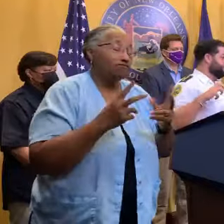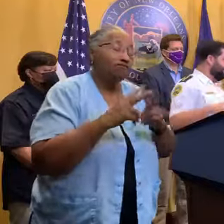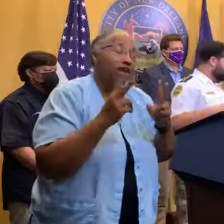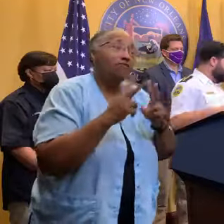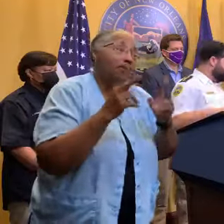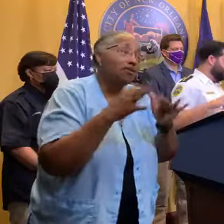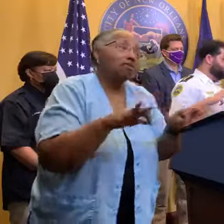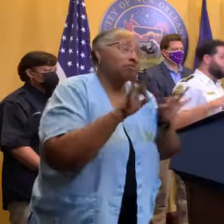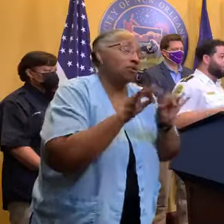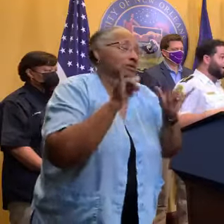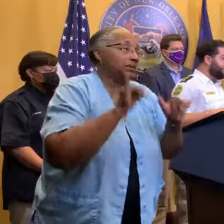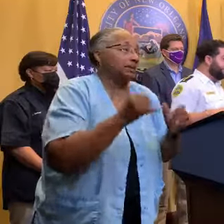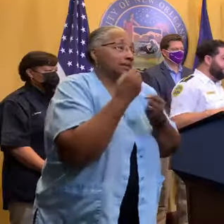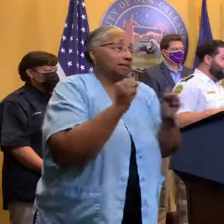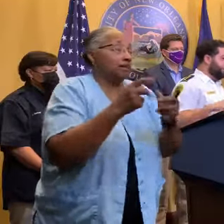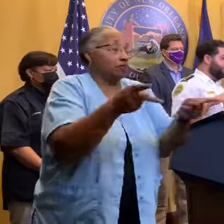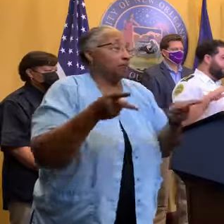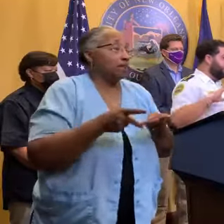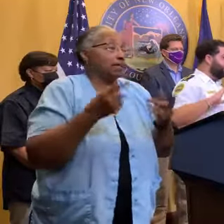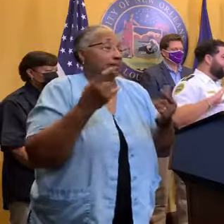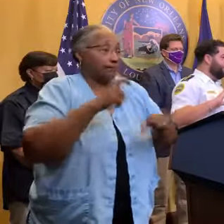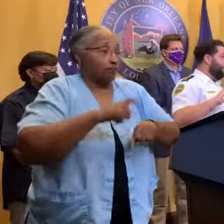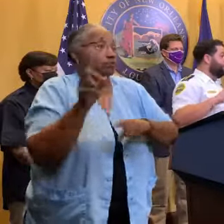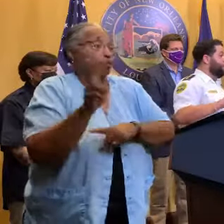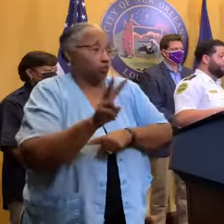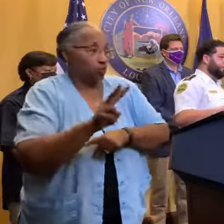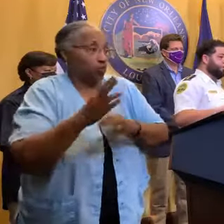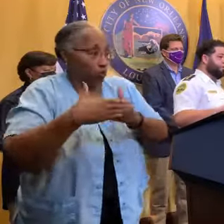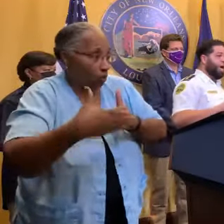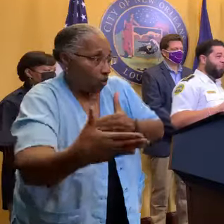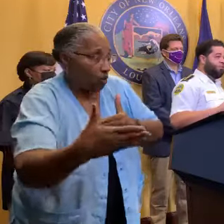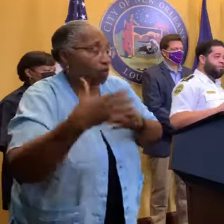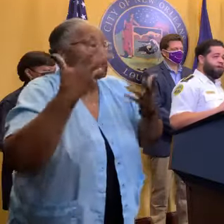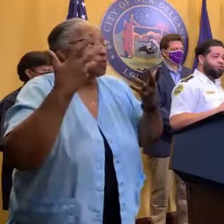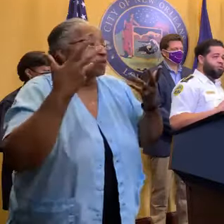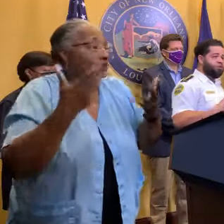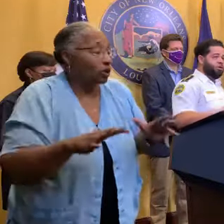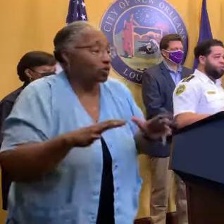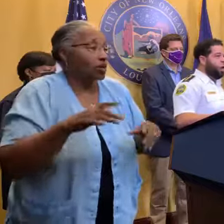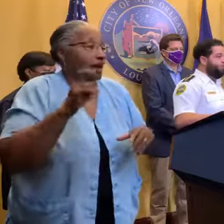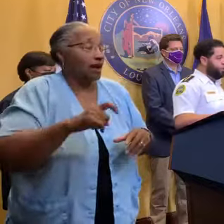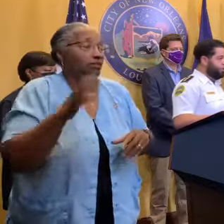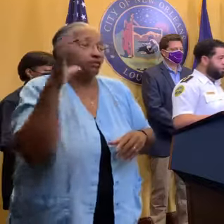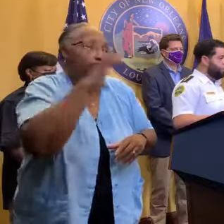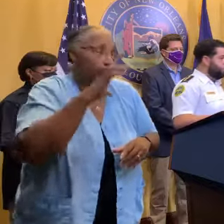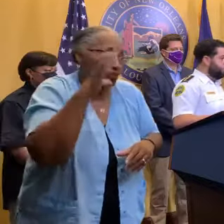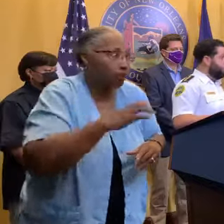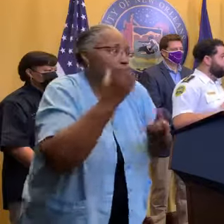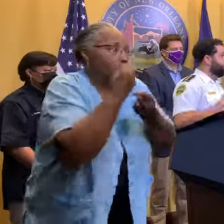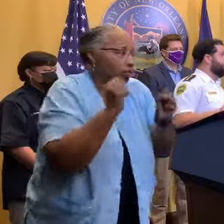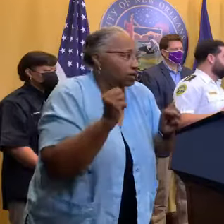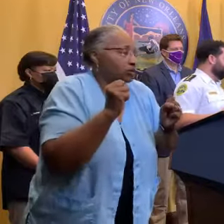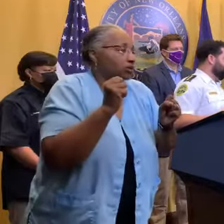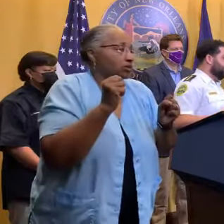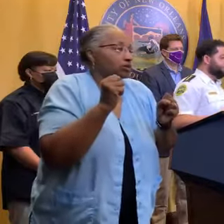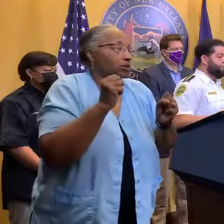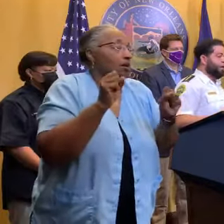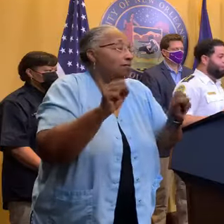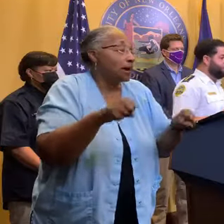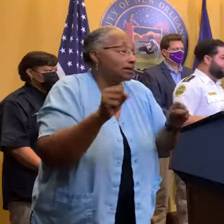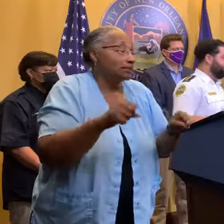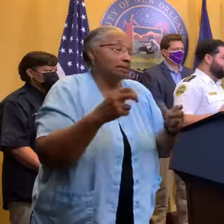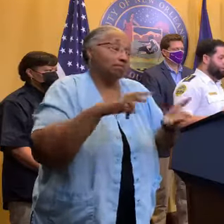at a safe place by 2 o'clock, because we don't want to be on the other end of this. We're having to have a search and rescue operation, which ultimately could mean the loss